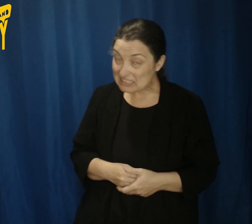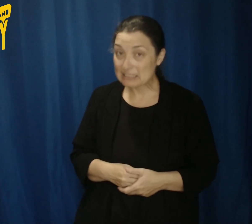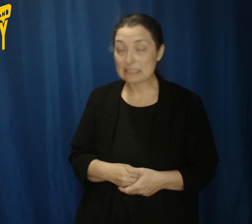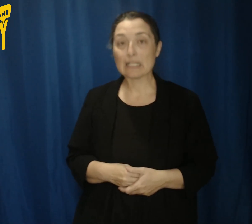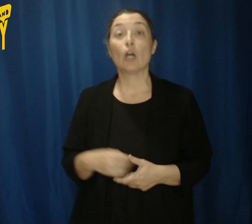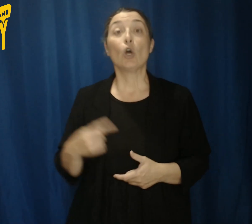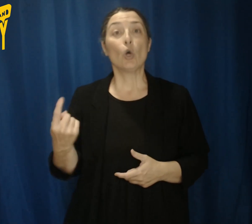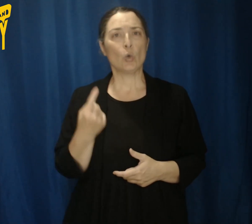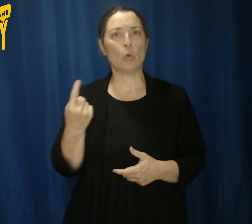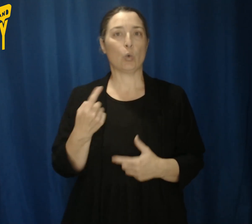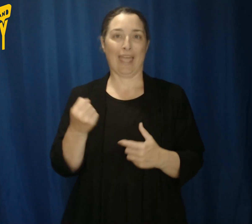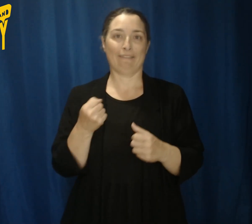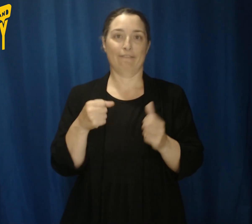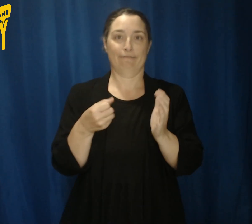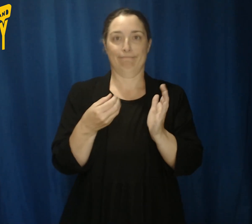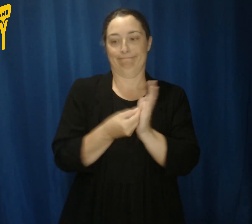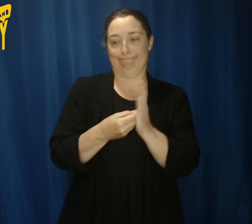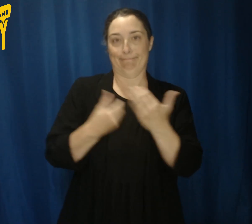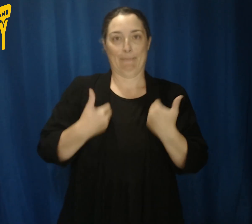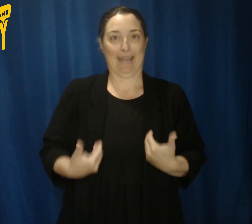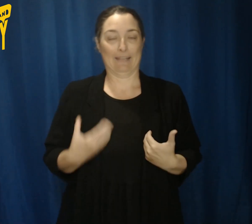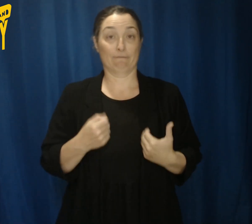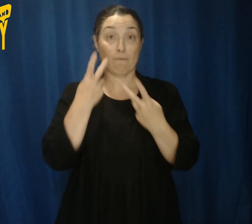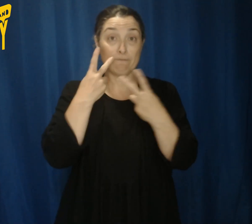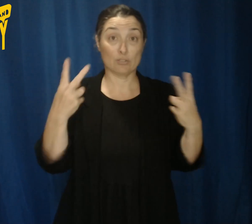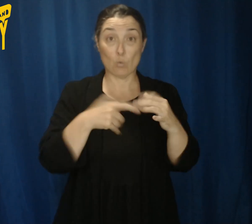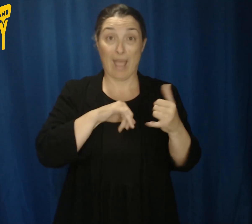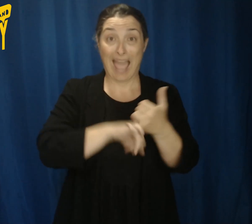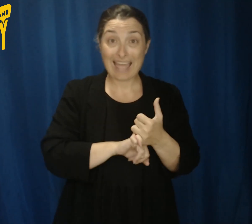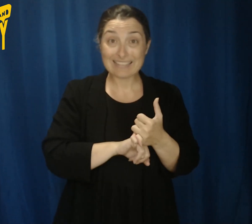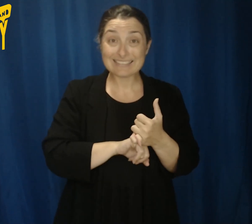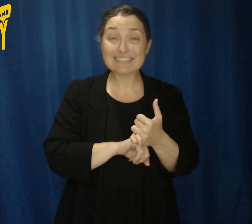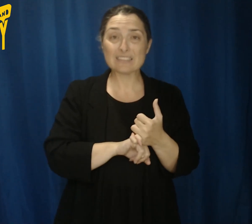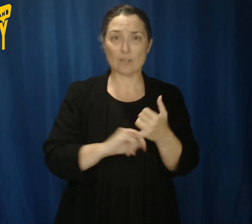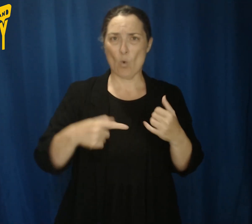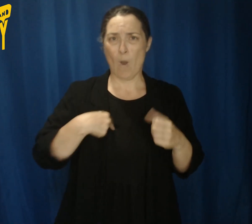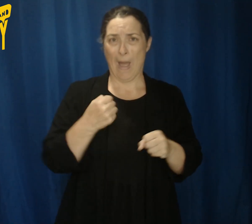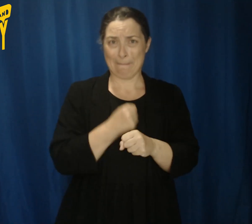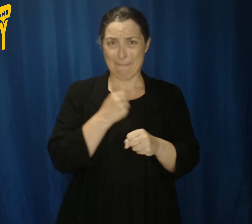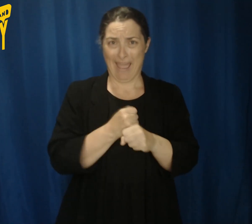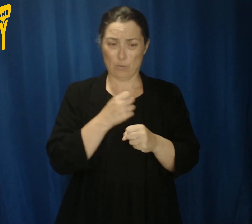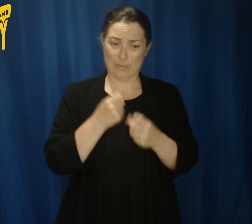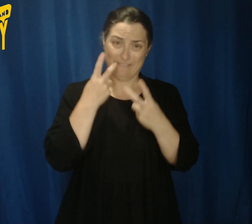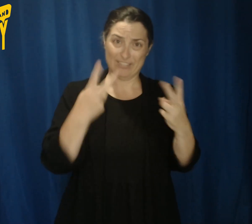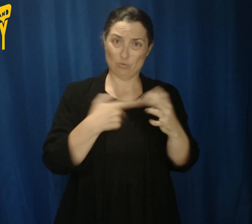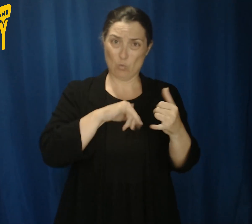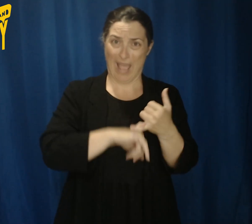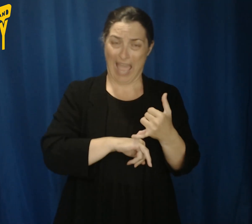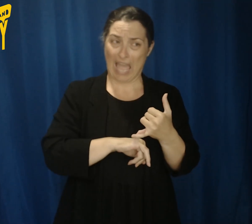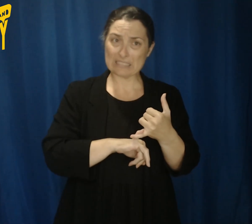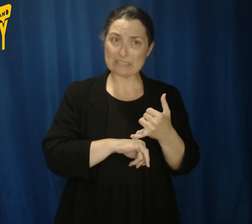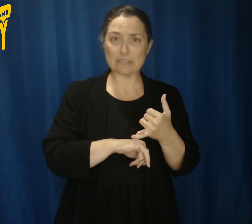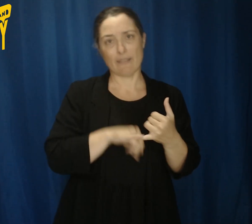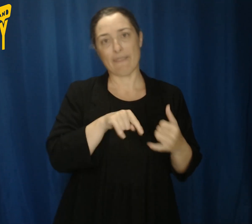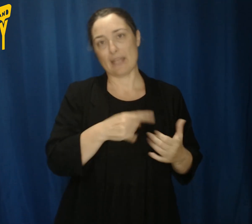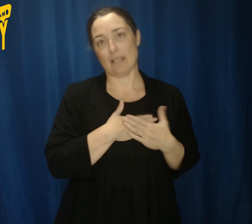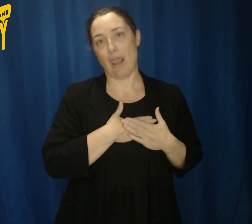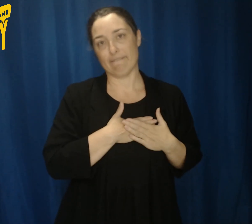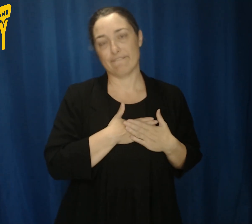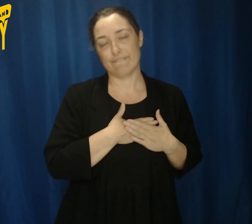out of visual arts, the stuff I make in little scrapbooks and this and that and art and stuff, I do that out of love. That's just love.